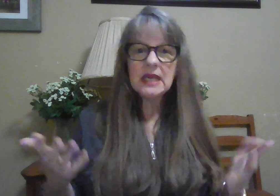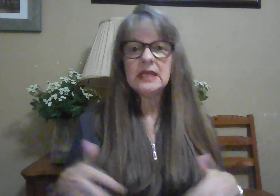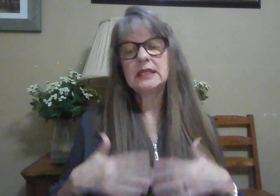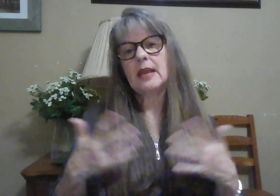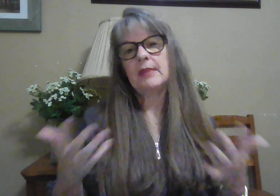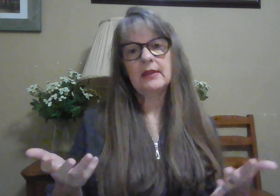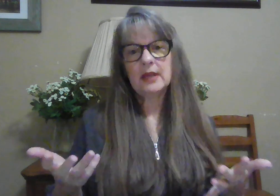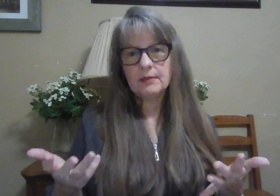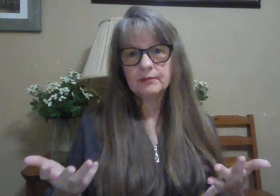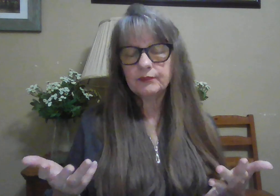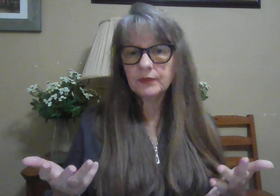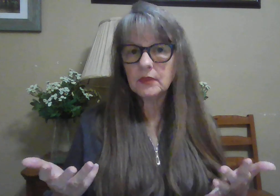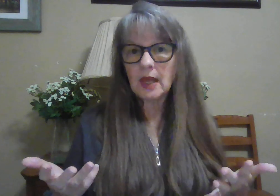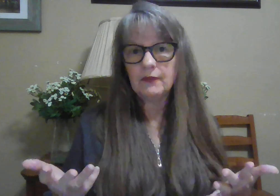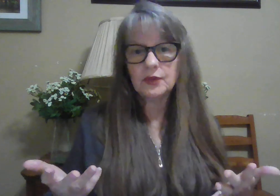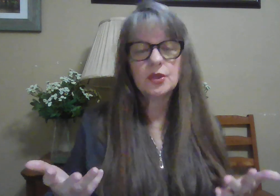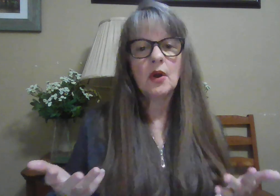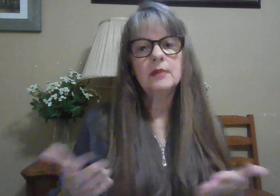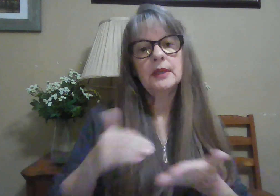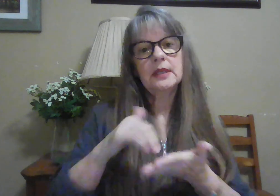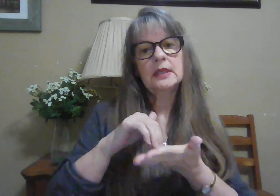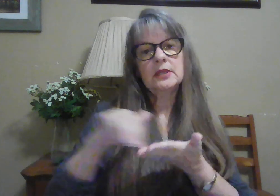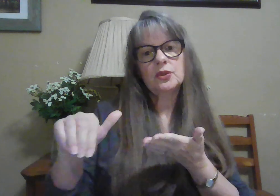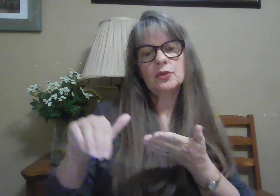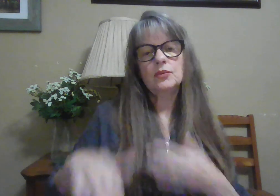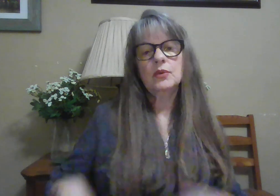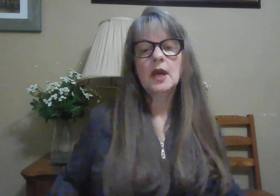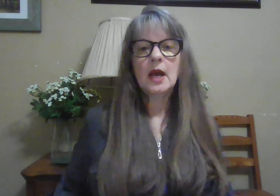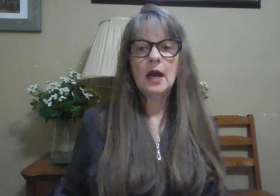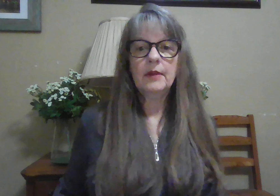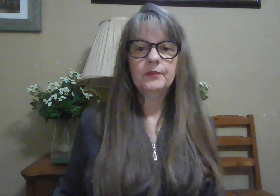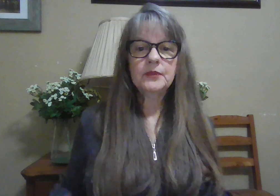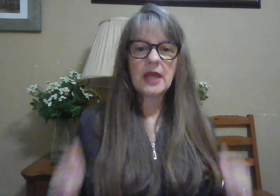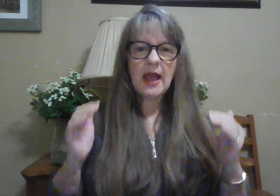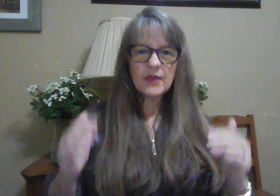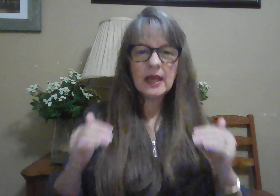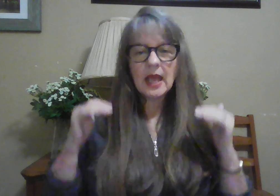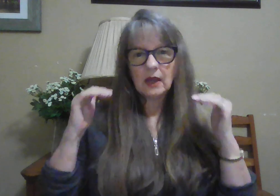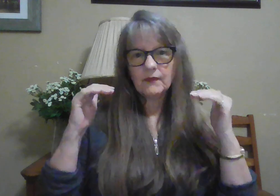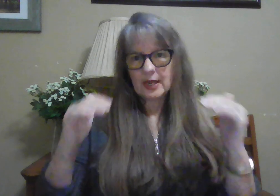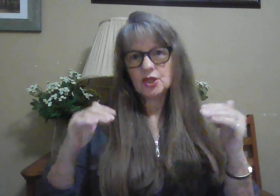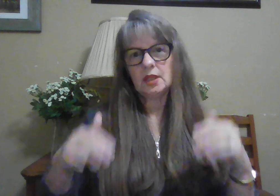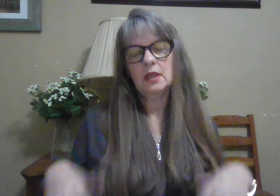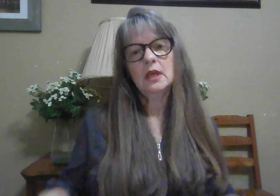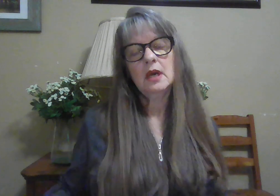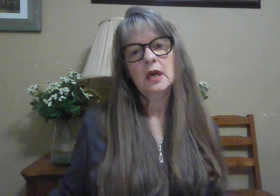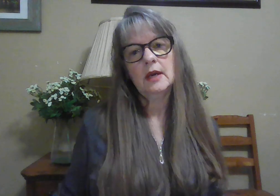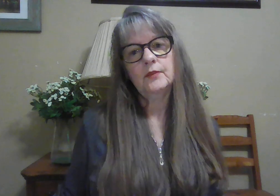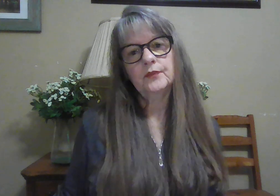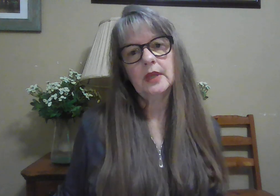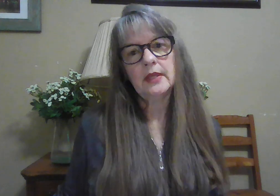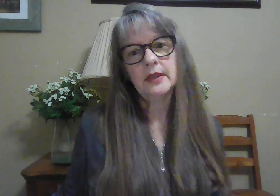Doesn't that mean that I feel sorry, but it needs to have that elevation in the